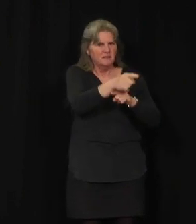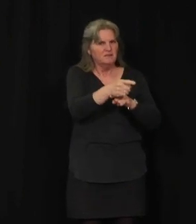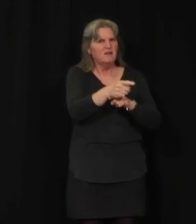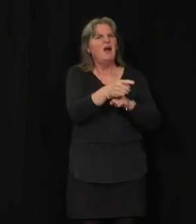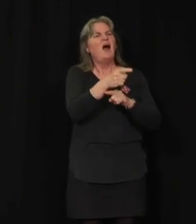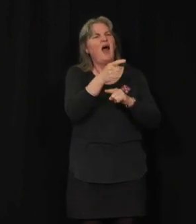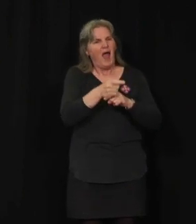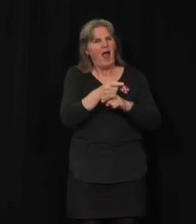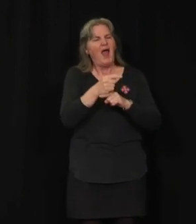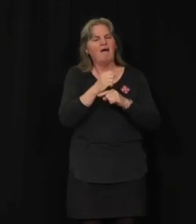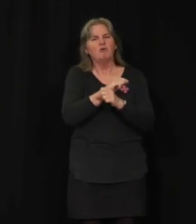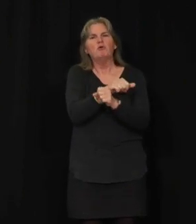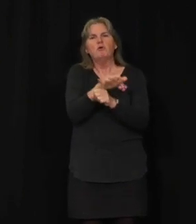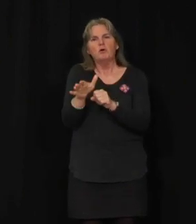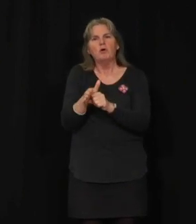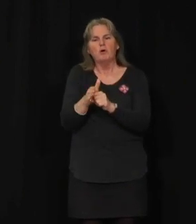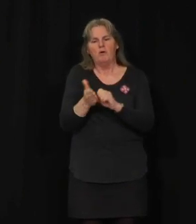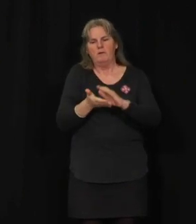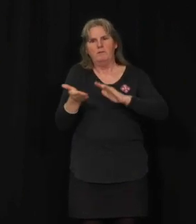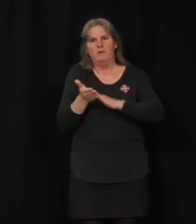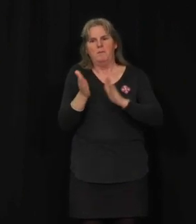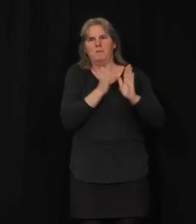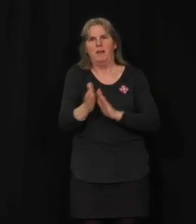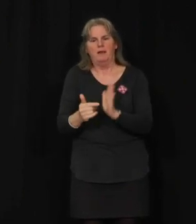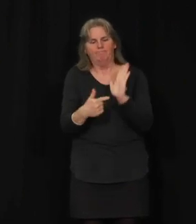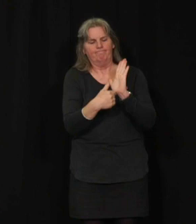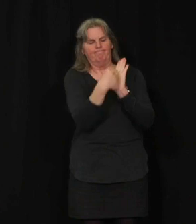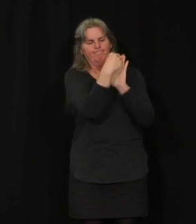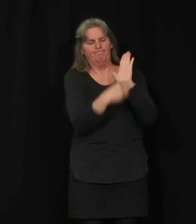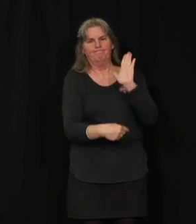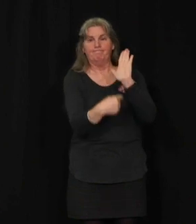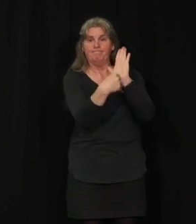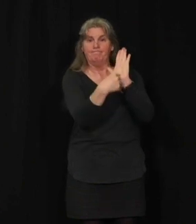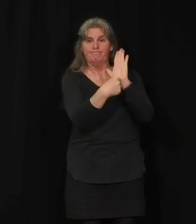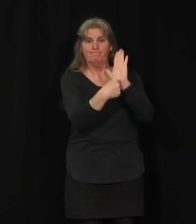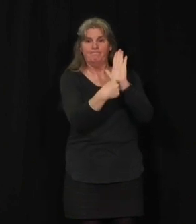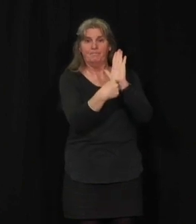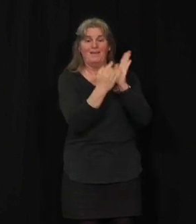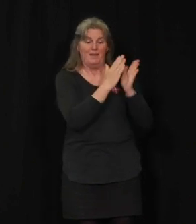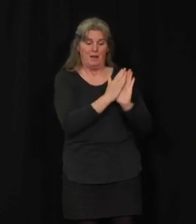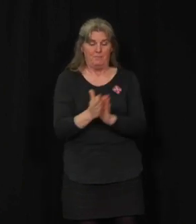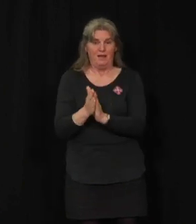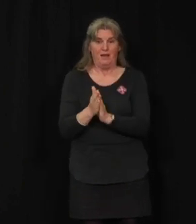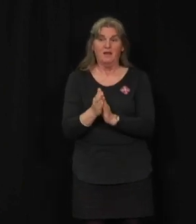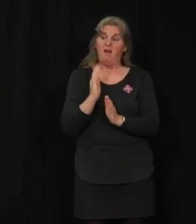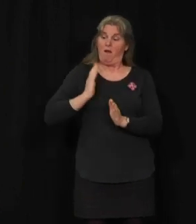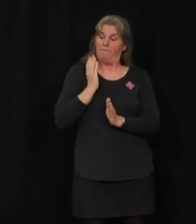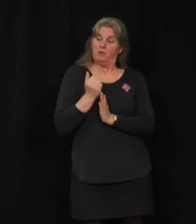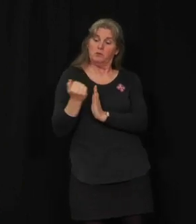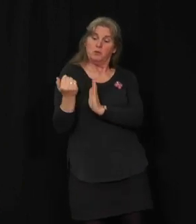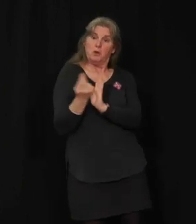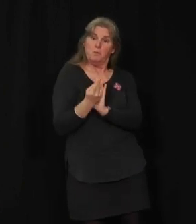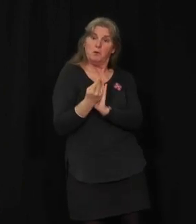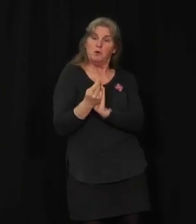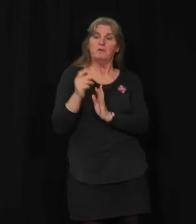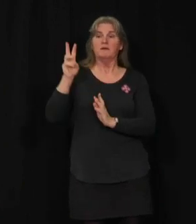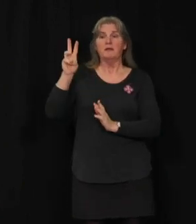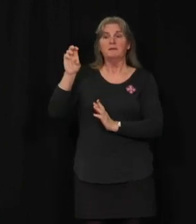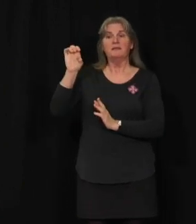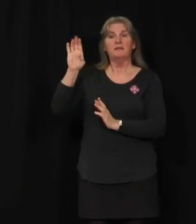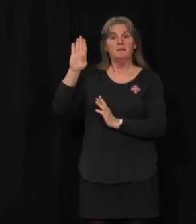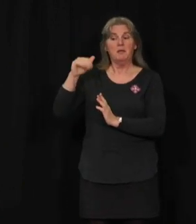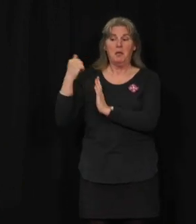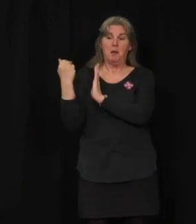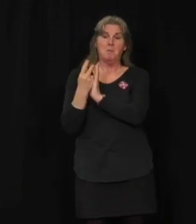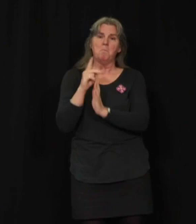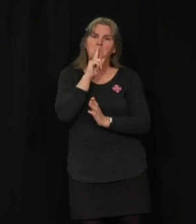complete COVID-19 operational plans. While these plans do not need to be approved by Yukon Workers' Compensation Health and